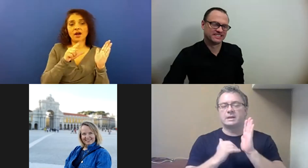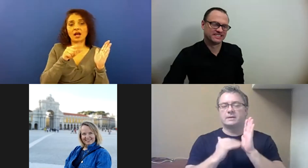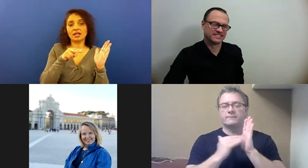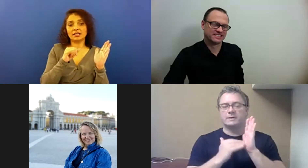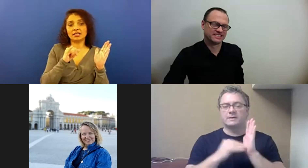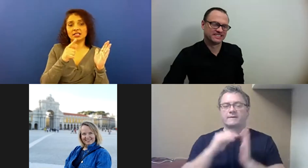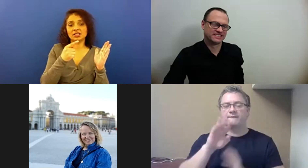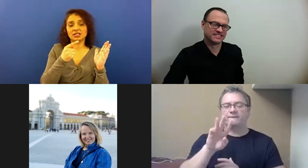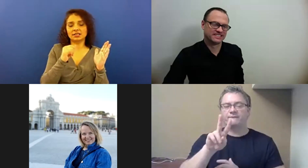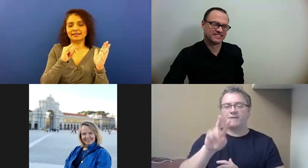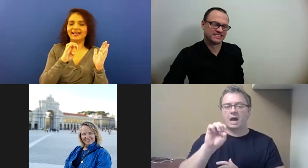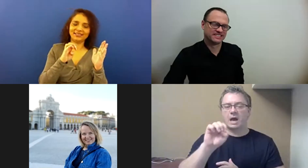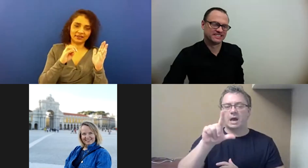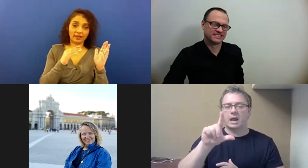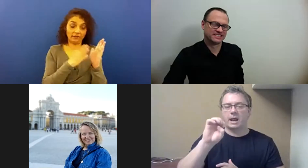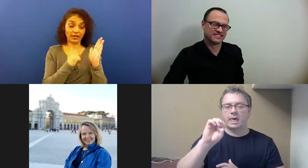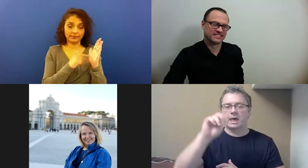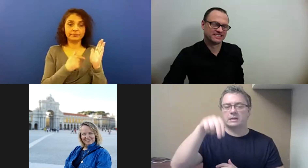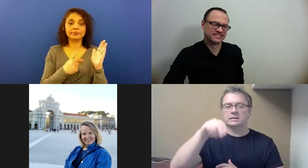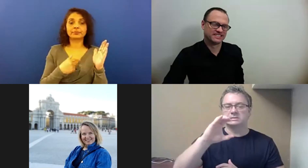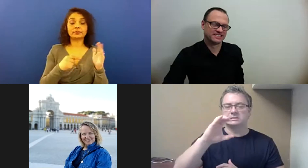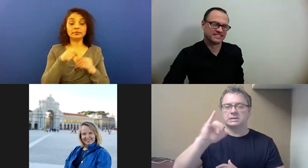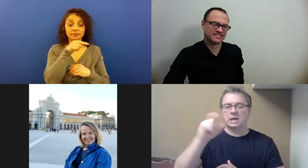Valencia, in Spain.